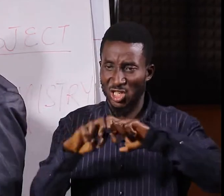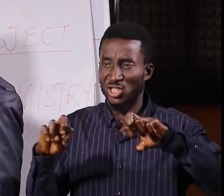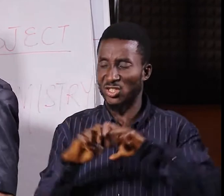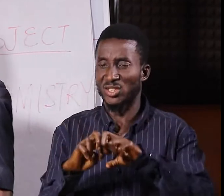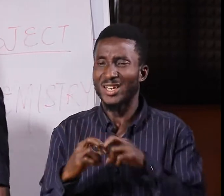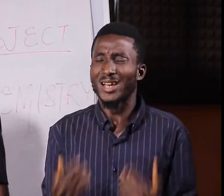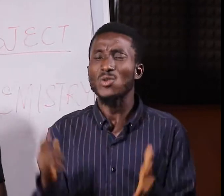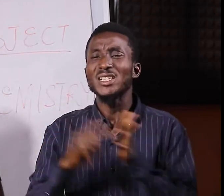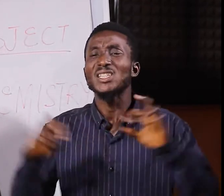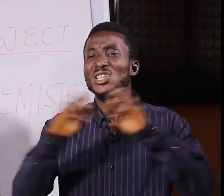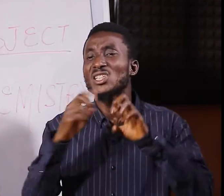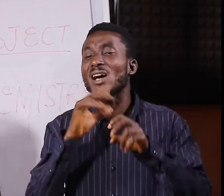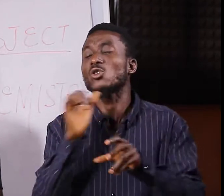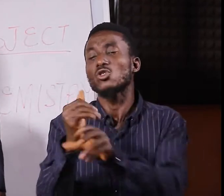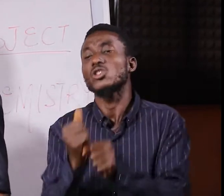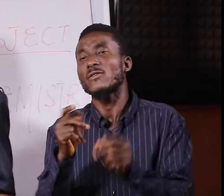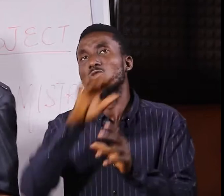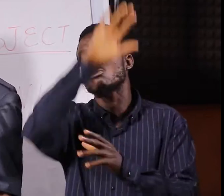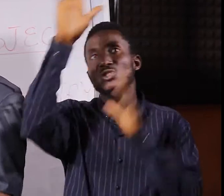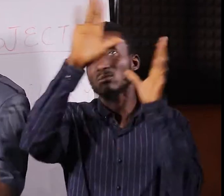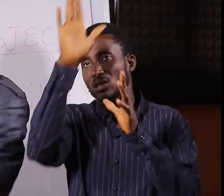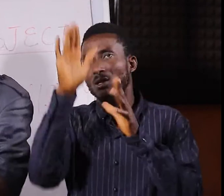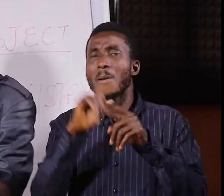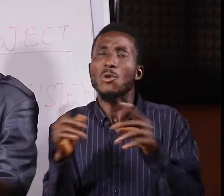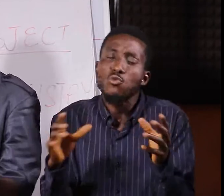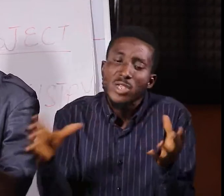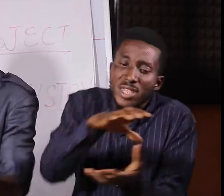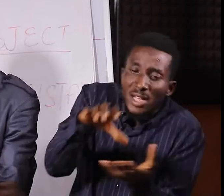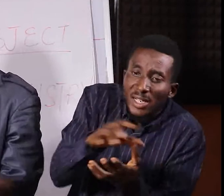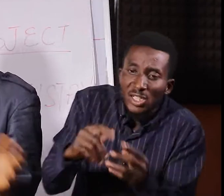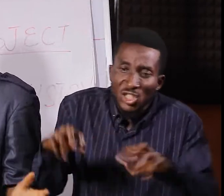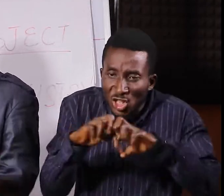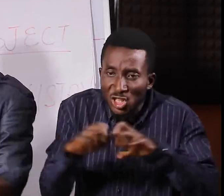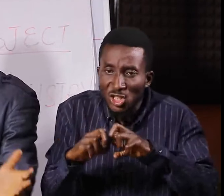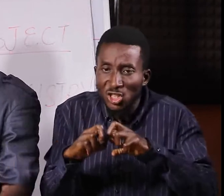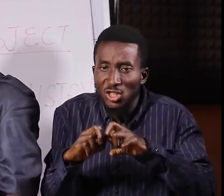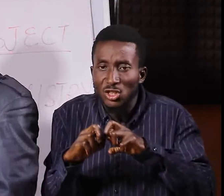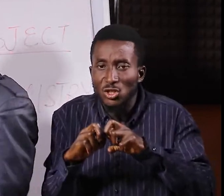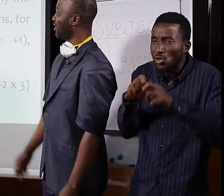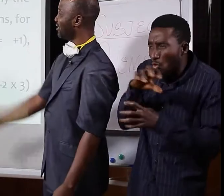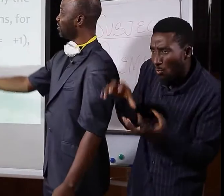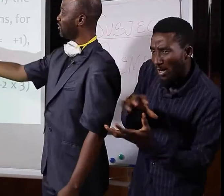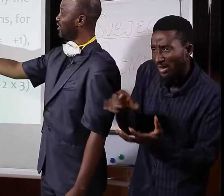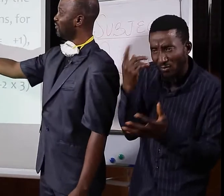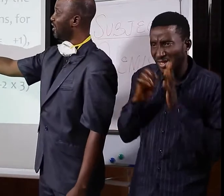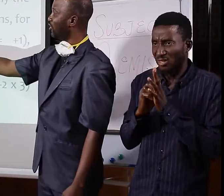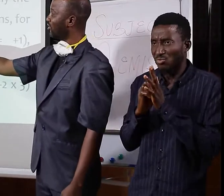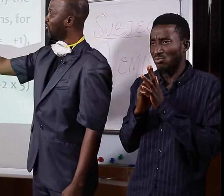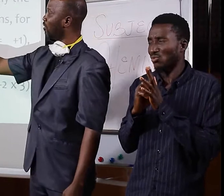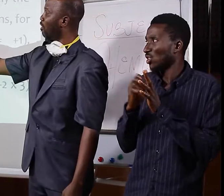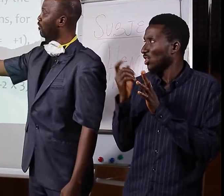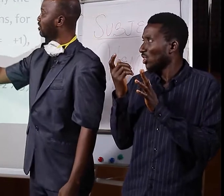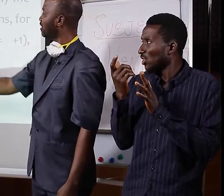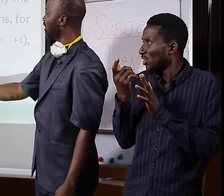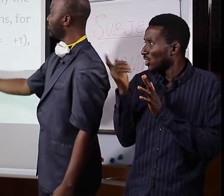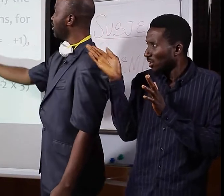these charges are not gotten from space. What we do is that we sum up the charges of the atoms combining. For instance, we say the oxidation